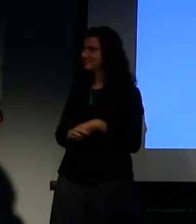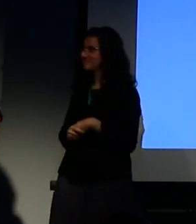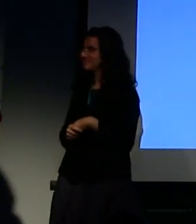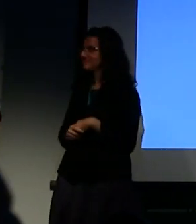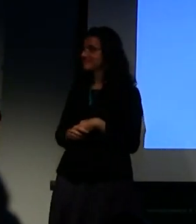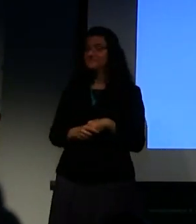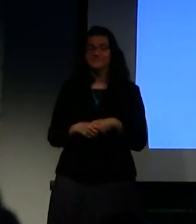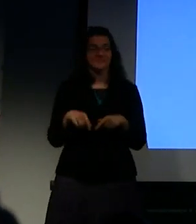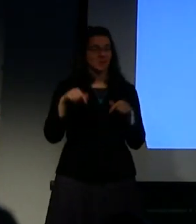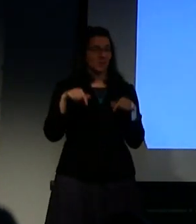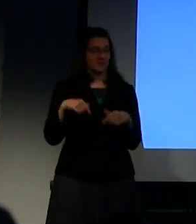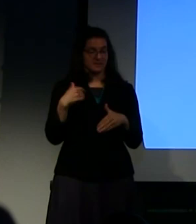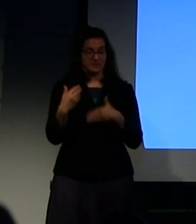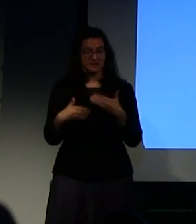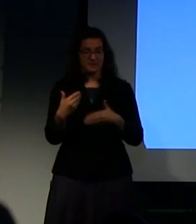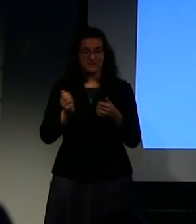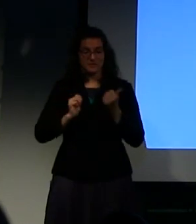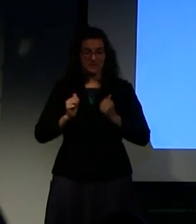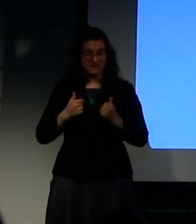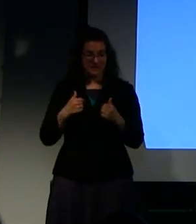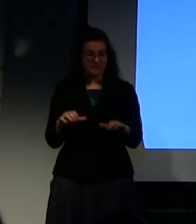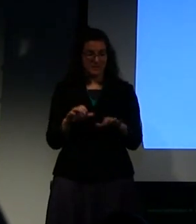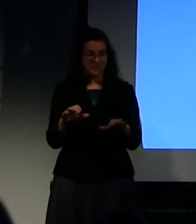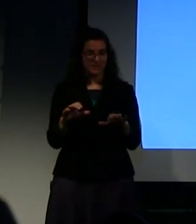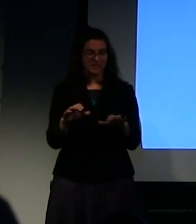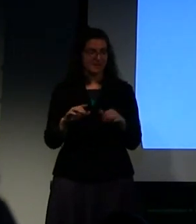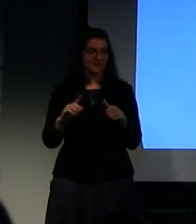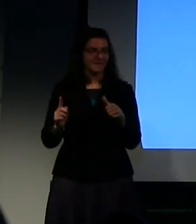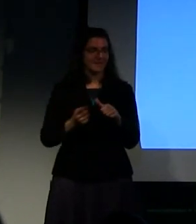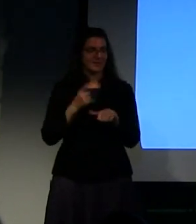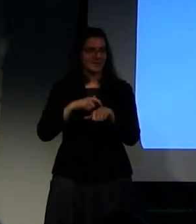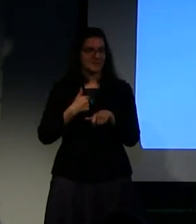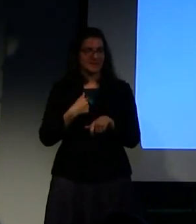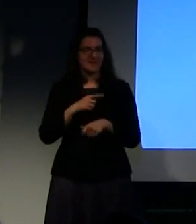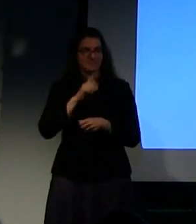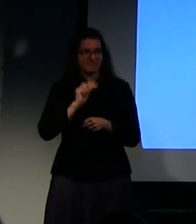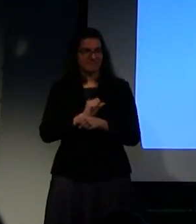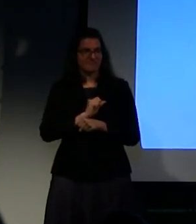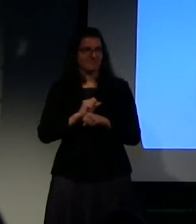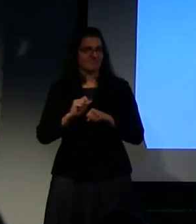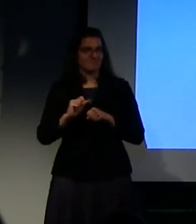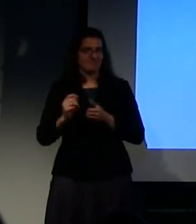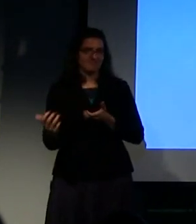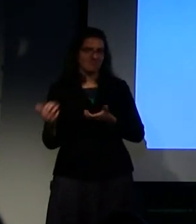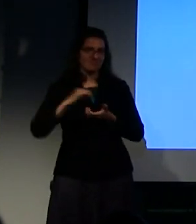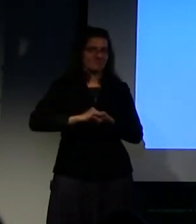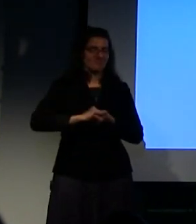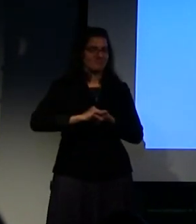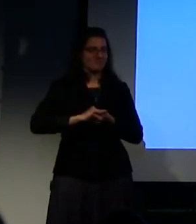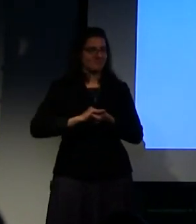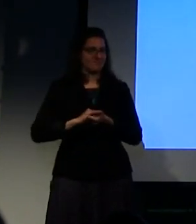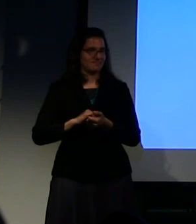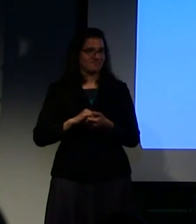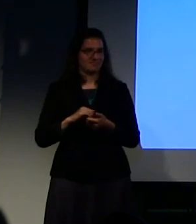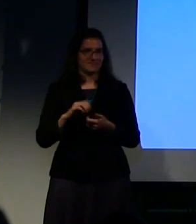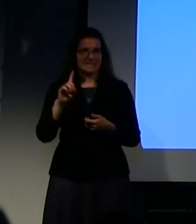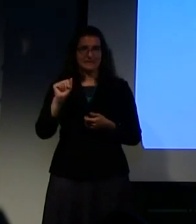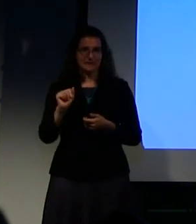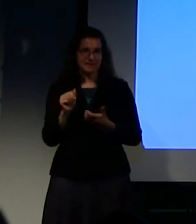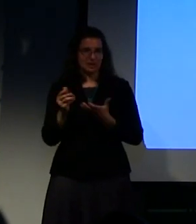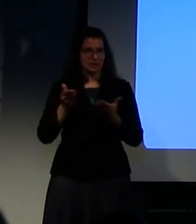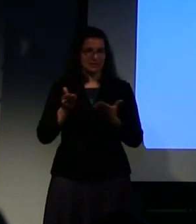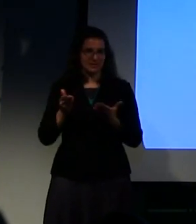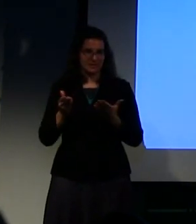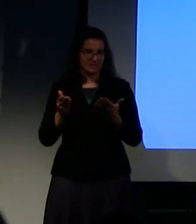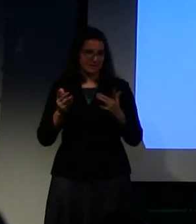group of performances that I'm doing is the first time that I've really engaged with disability services in a